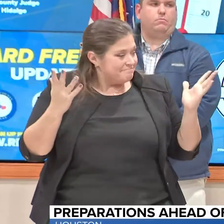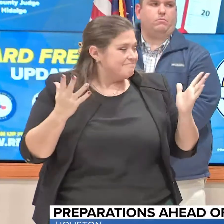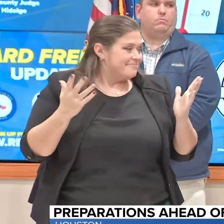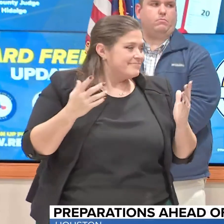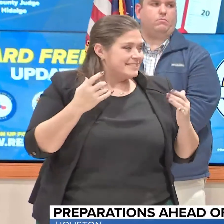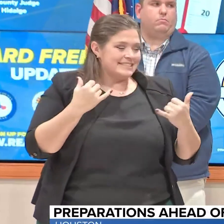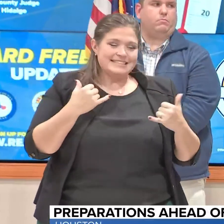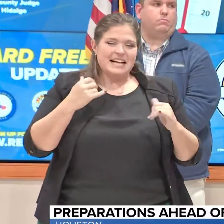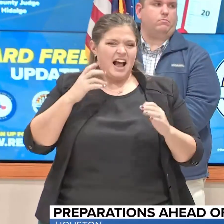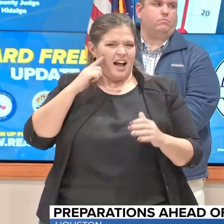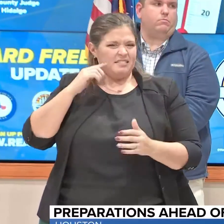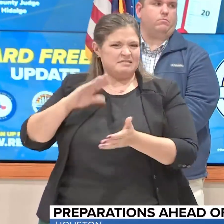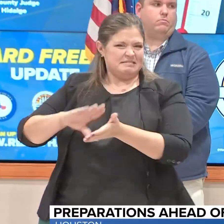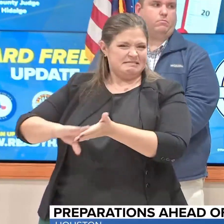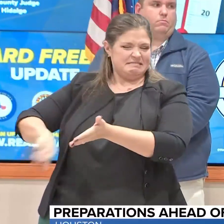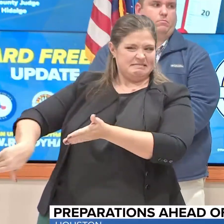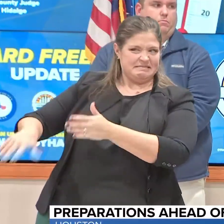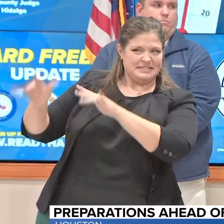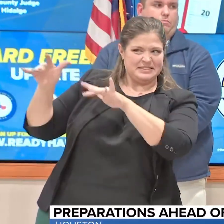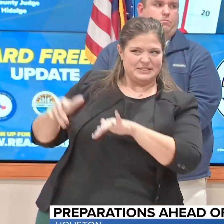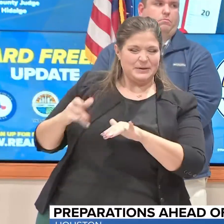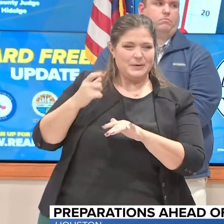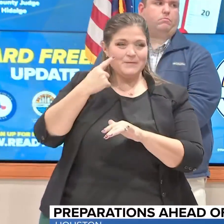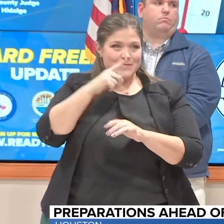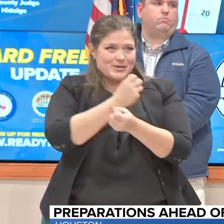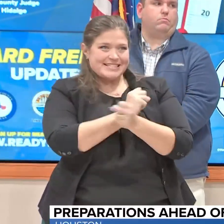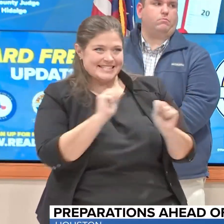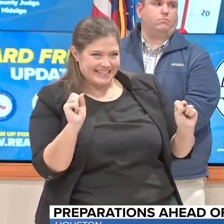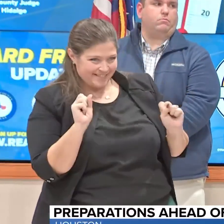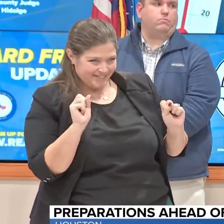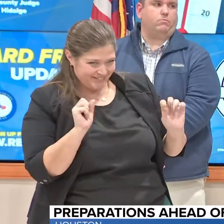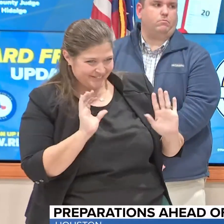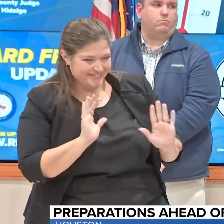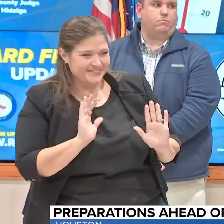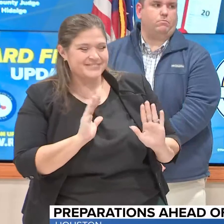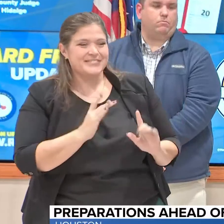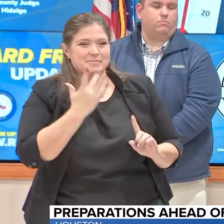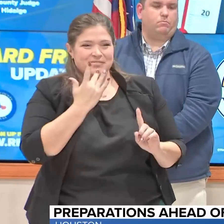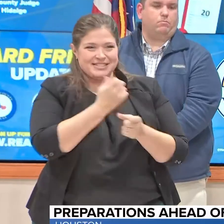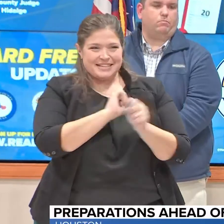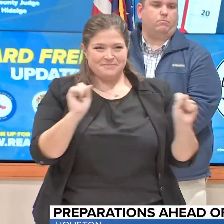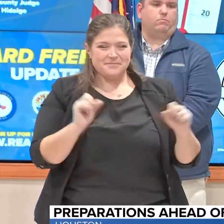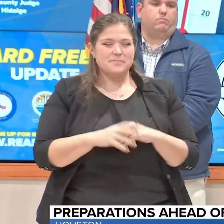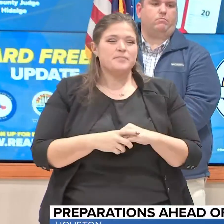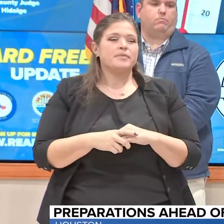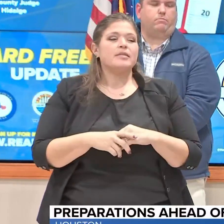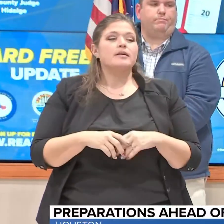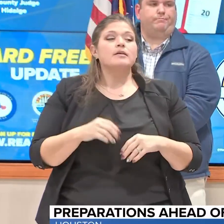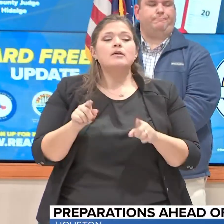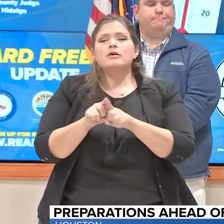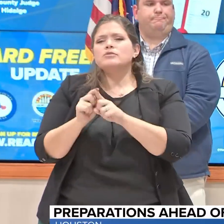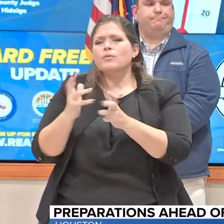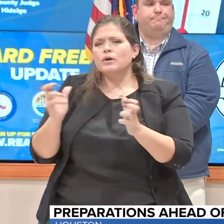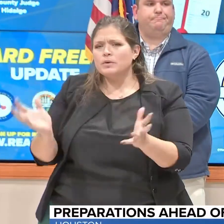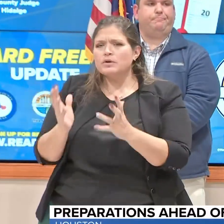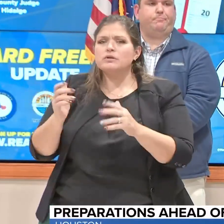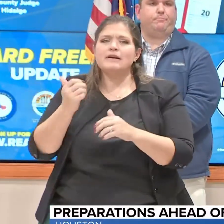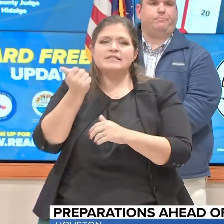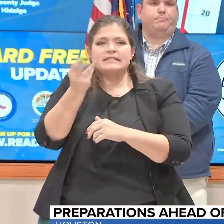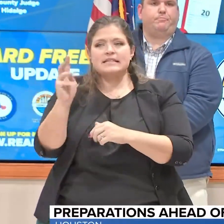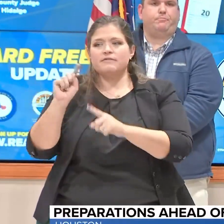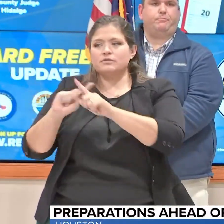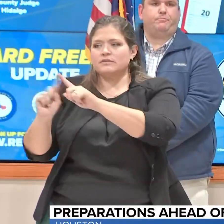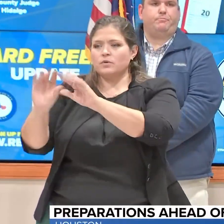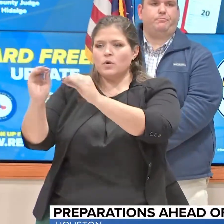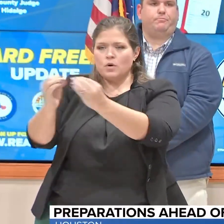think it's okay to pass on that if we can all be safe. I do want to say, though, I do want to encourage, because we do have a number of organizations